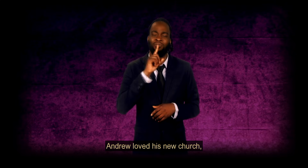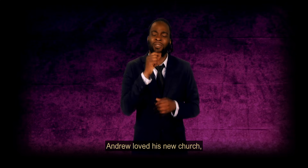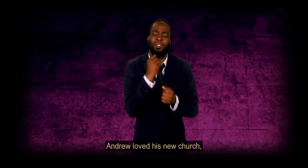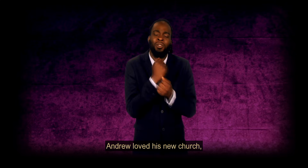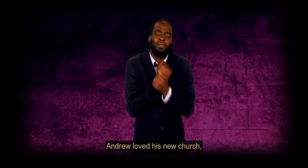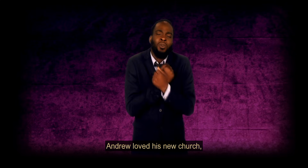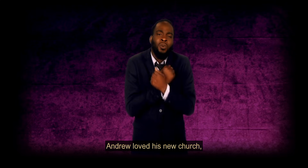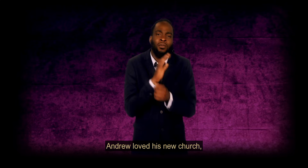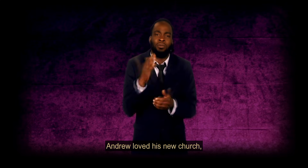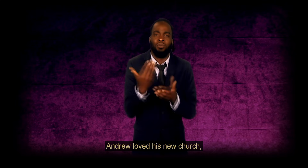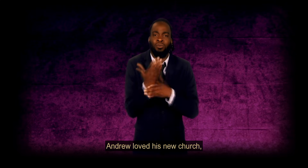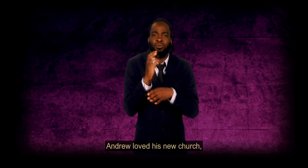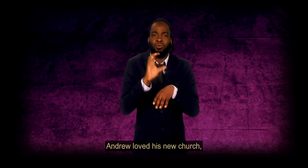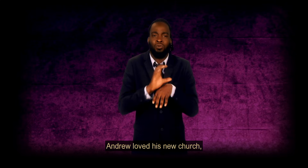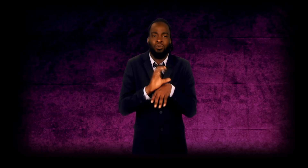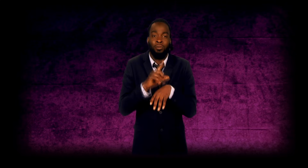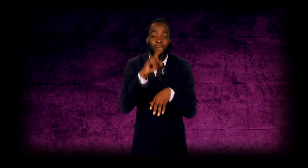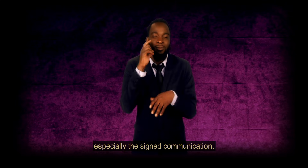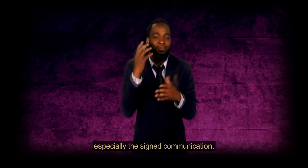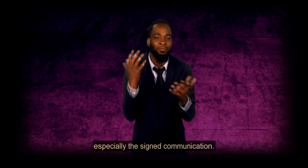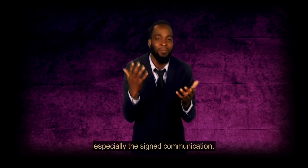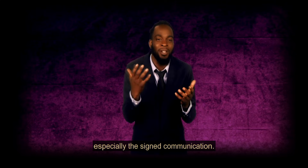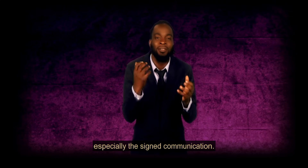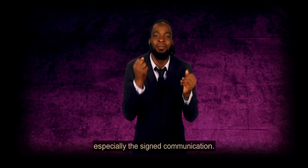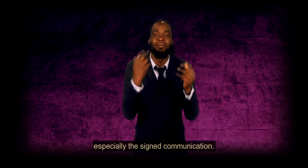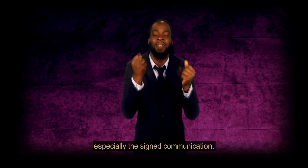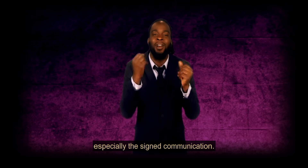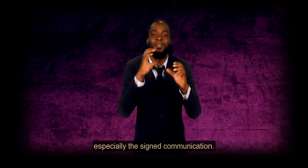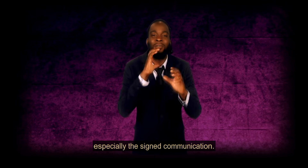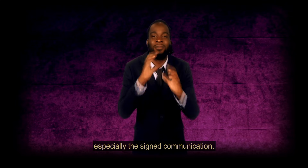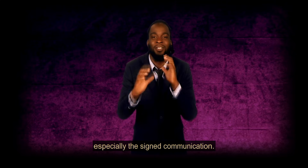Andrew loved his new church, especially the sign communication.